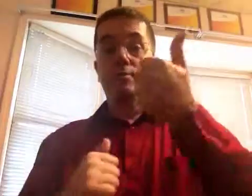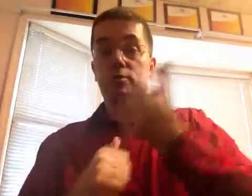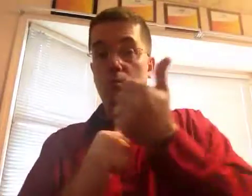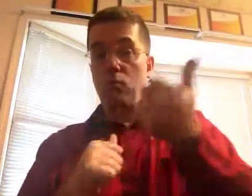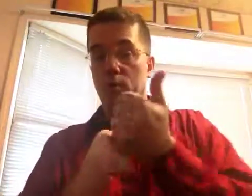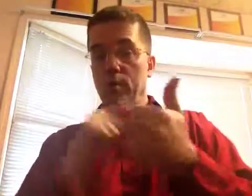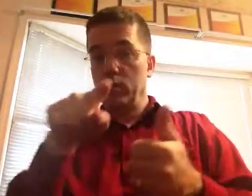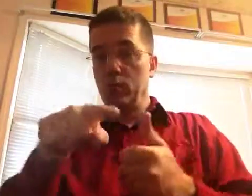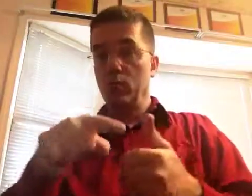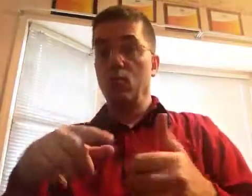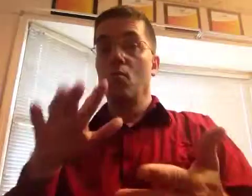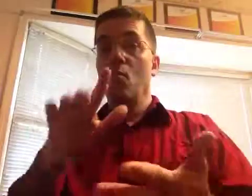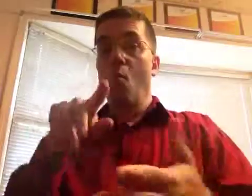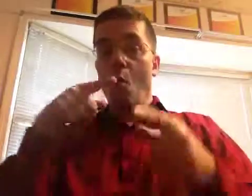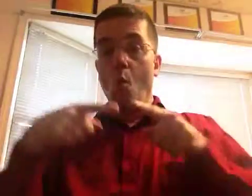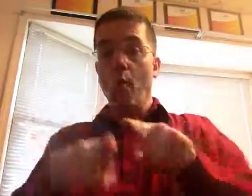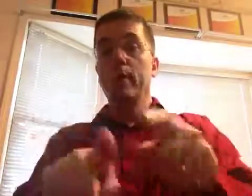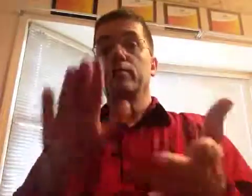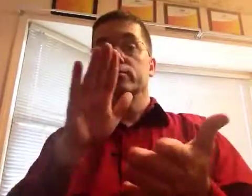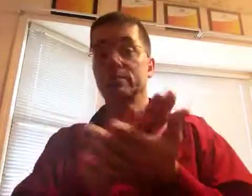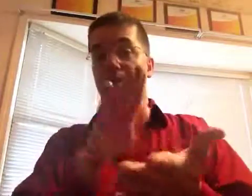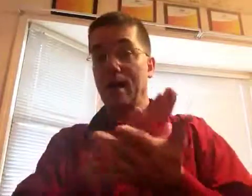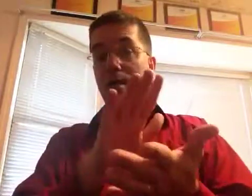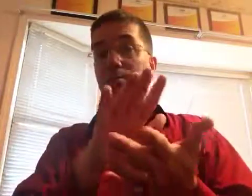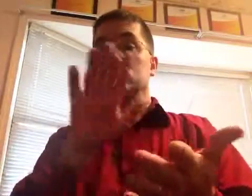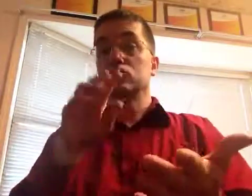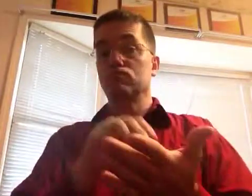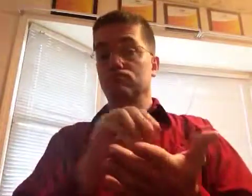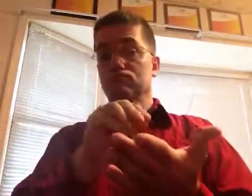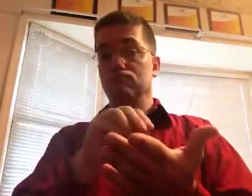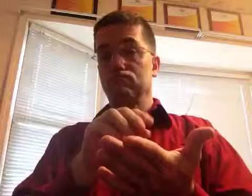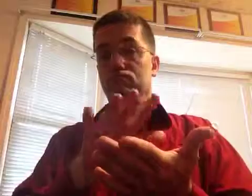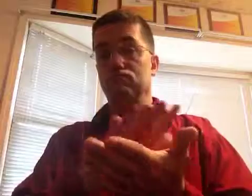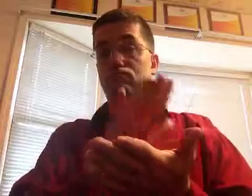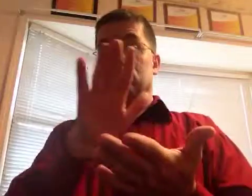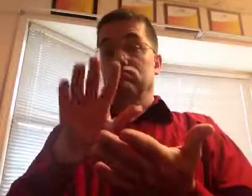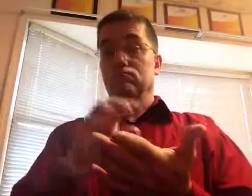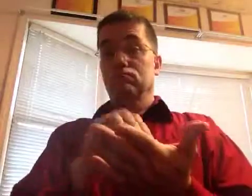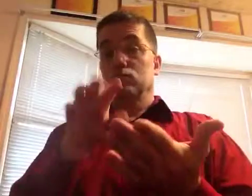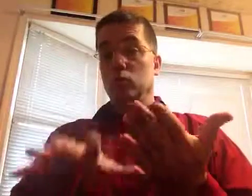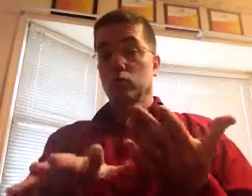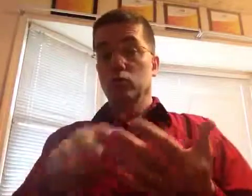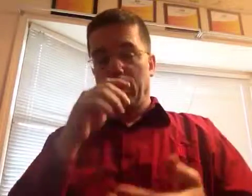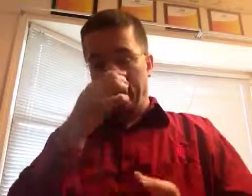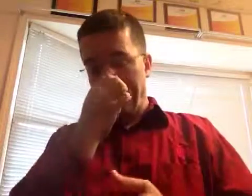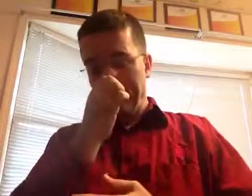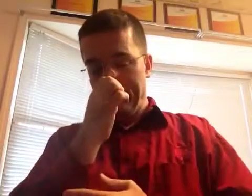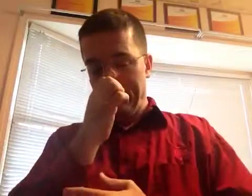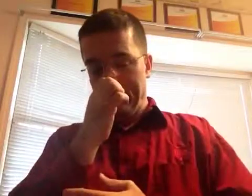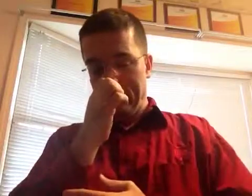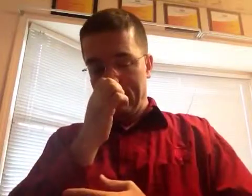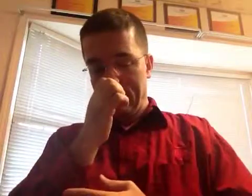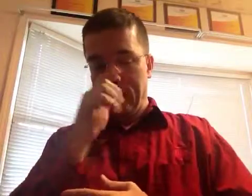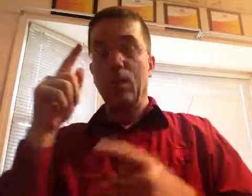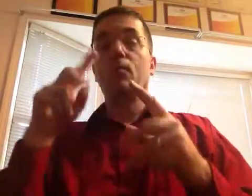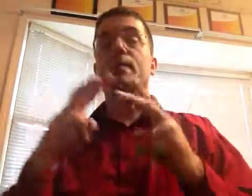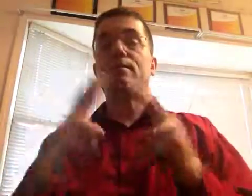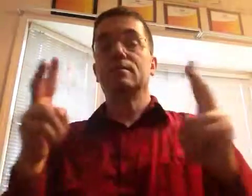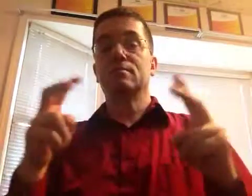a college student. Yeah. And so it's going to be a difficult year for you relationally if we agree to continue to support you like this, because we're